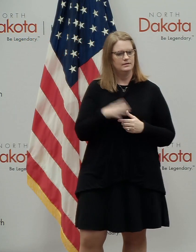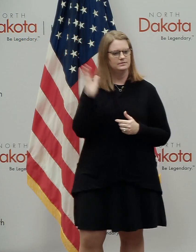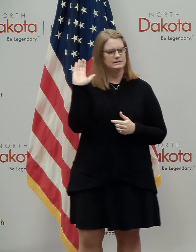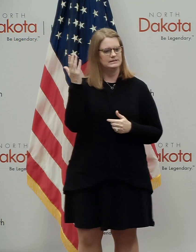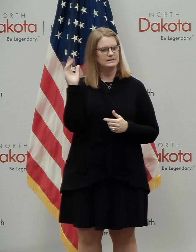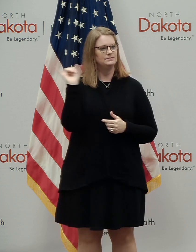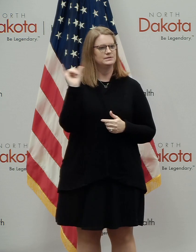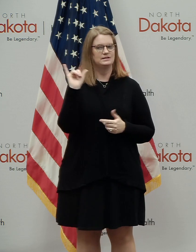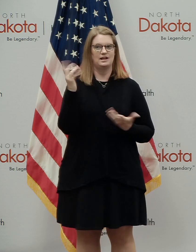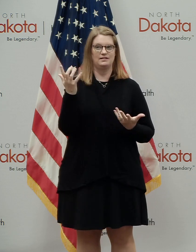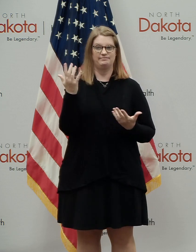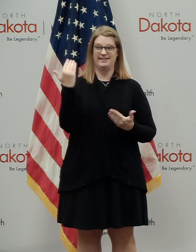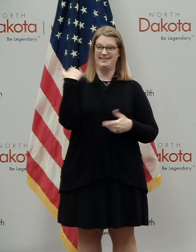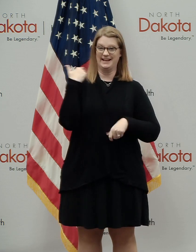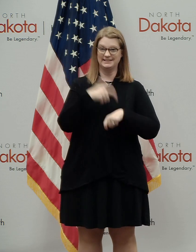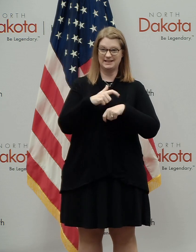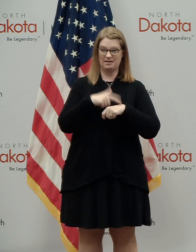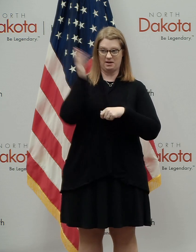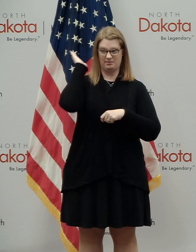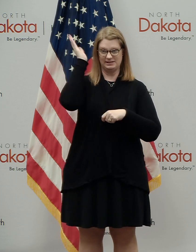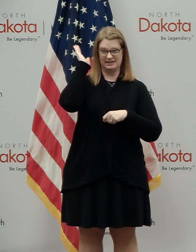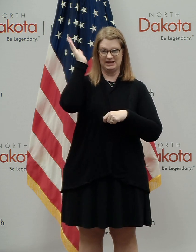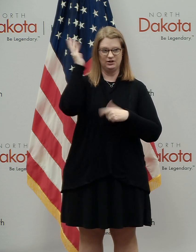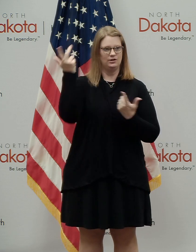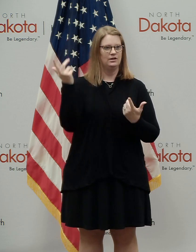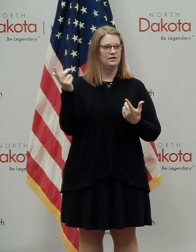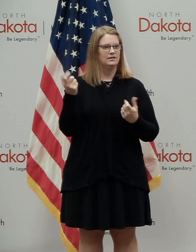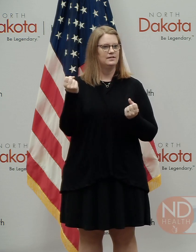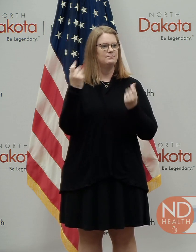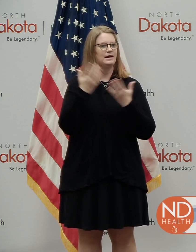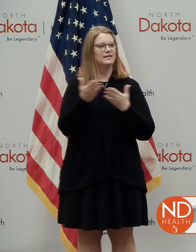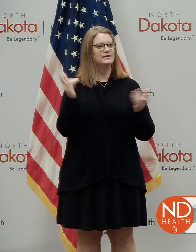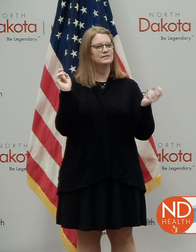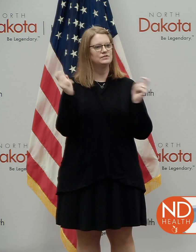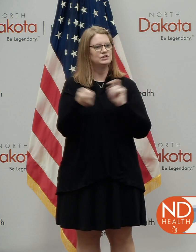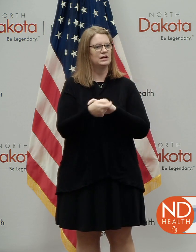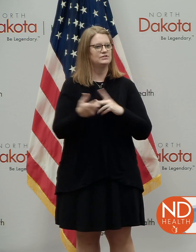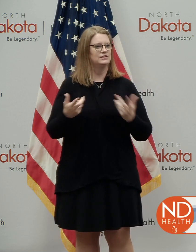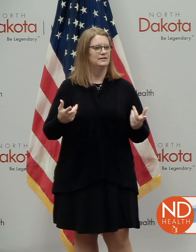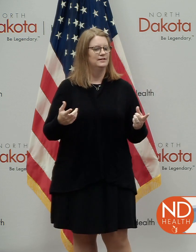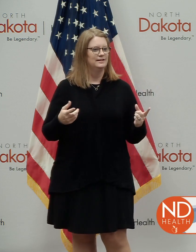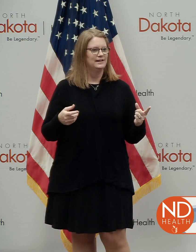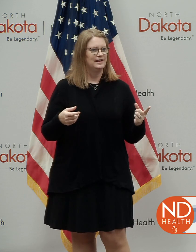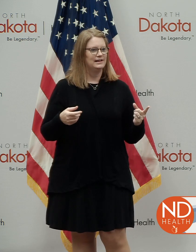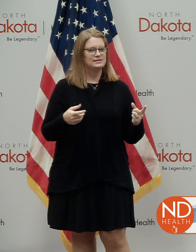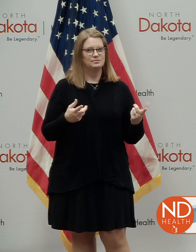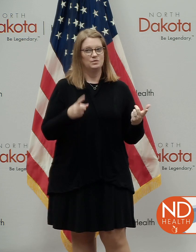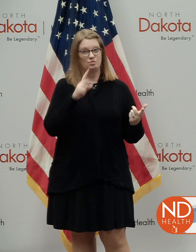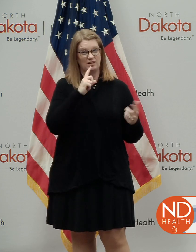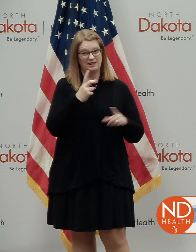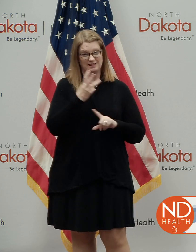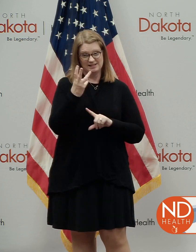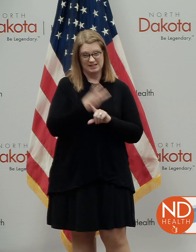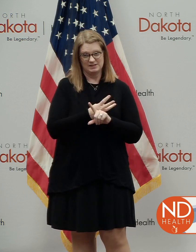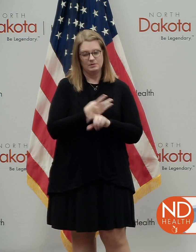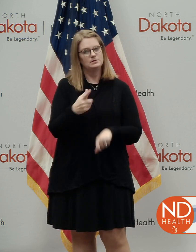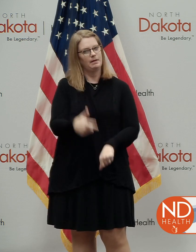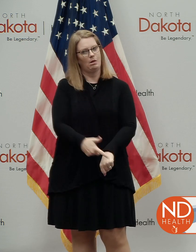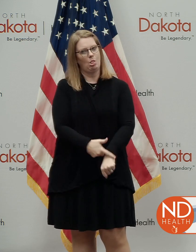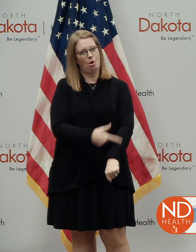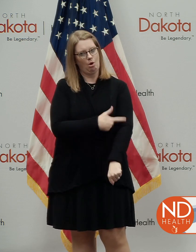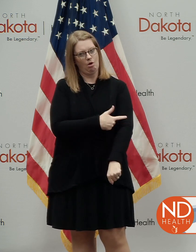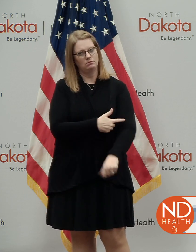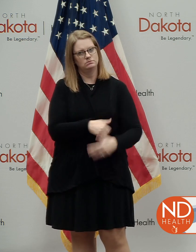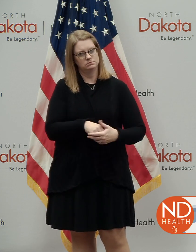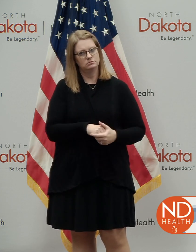Seems like a lot has changed since last time I was at the podium. It's been a long 6 months. I